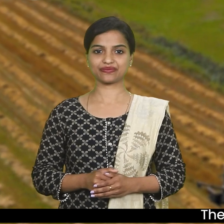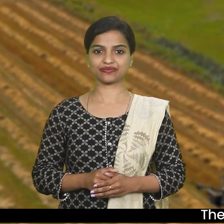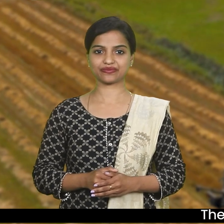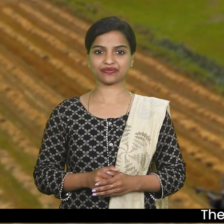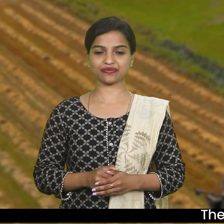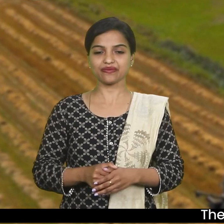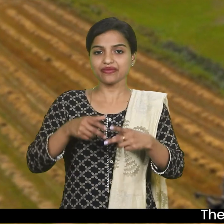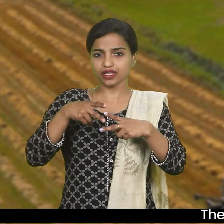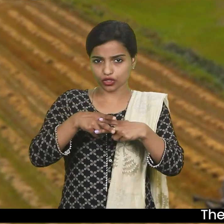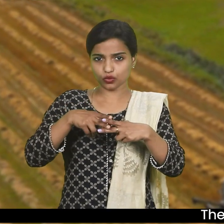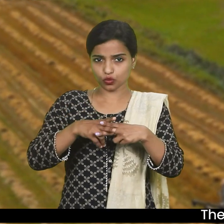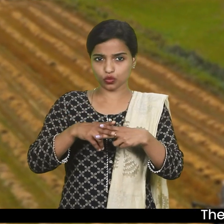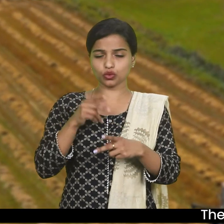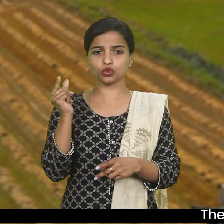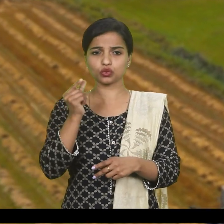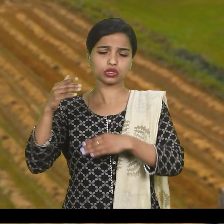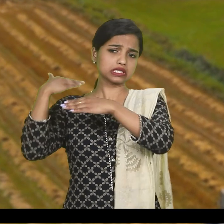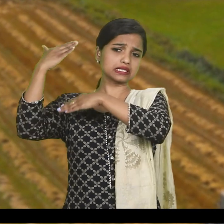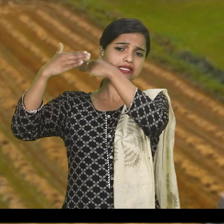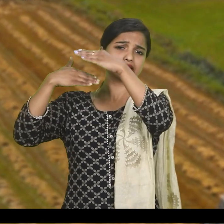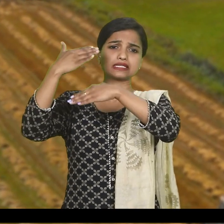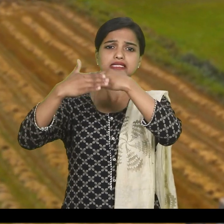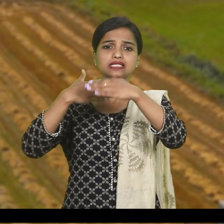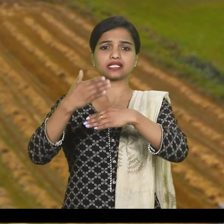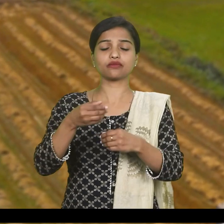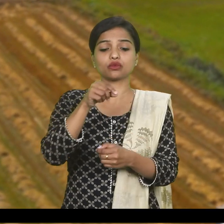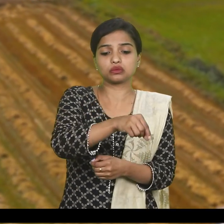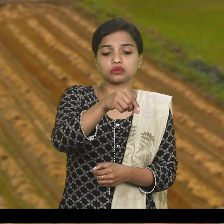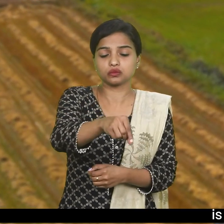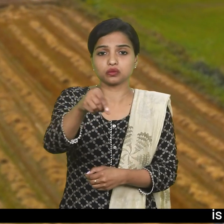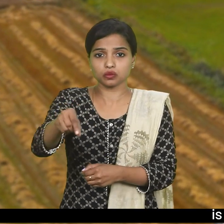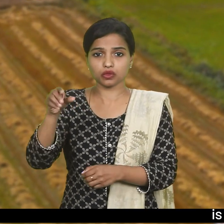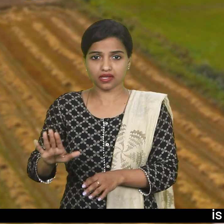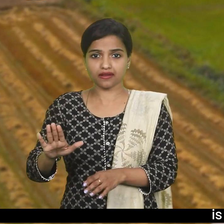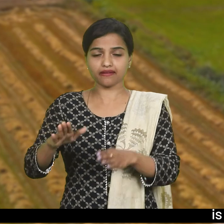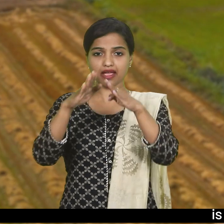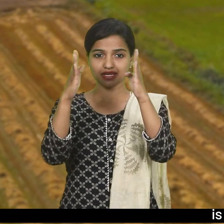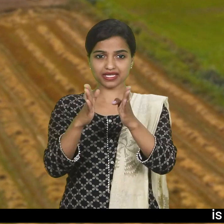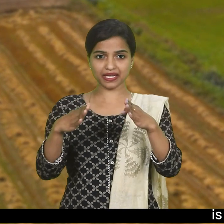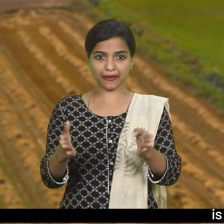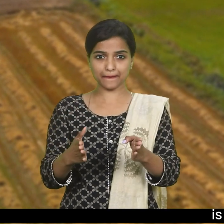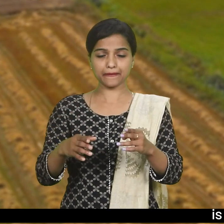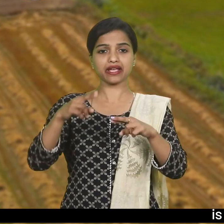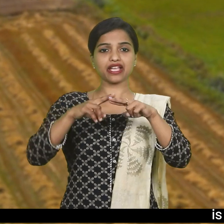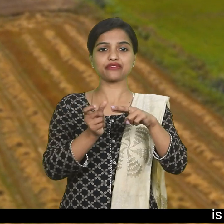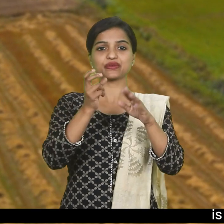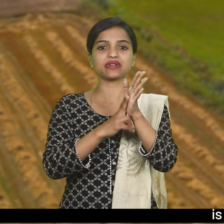The tool used traditionally for sowing seeds is shaped like a